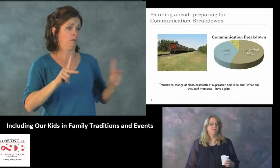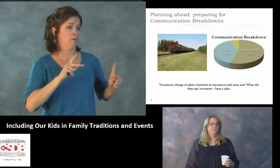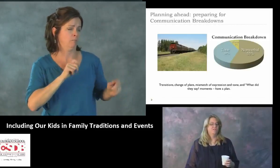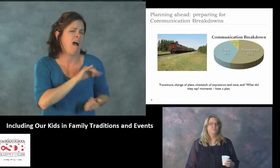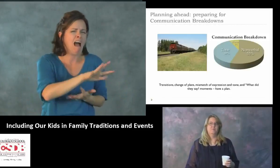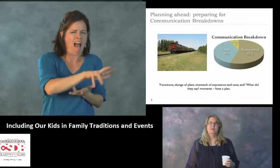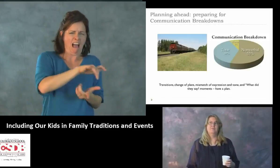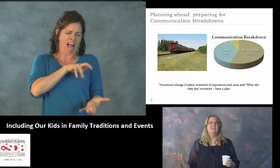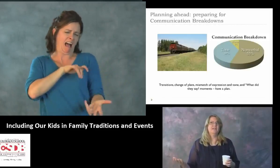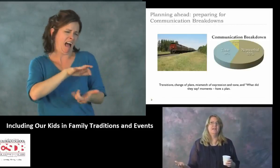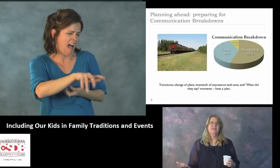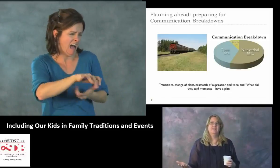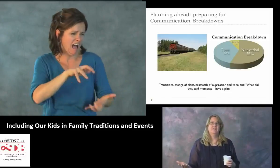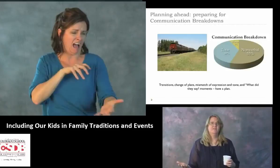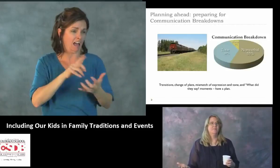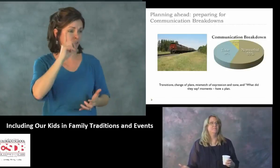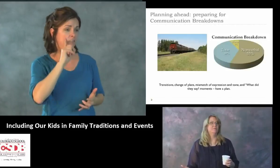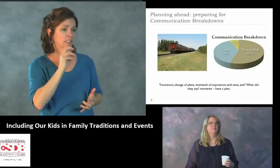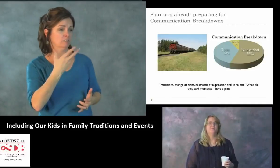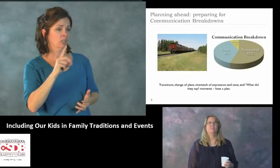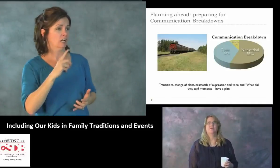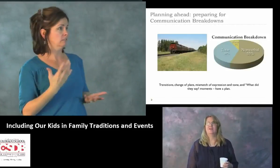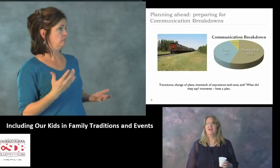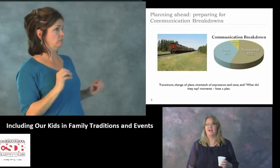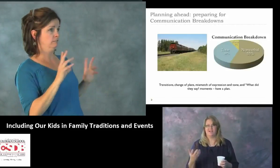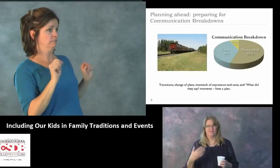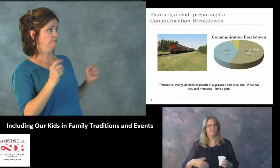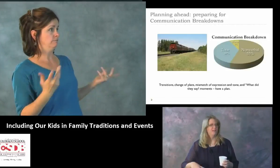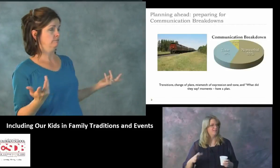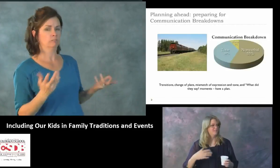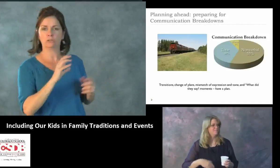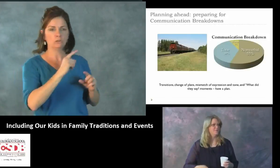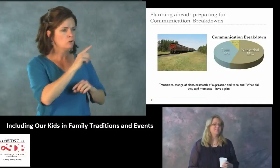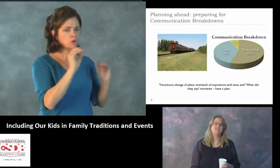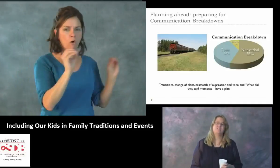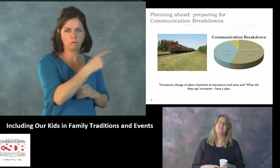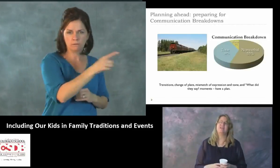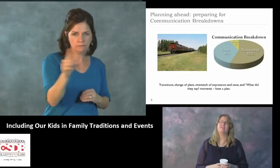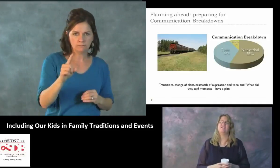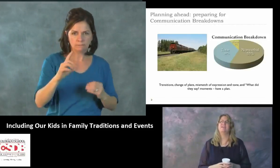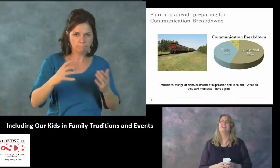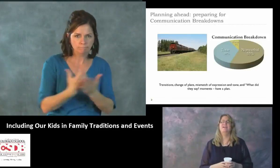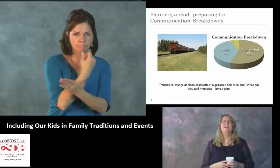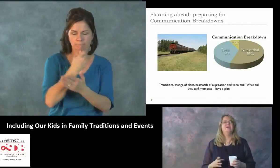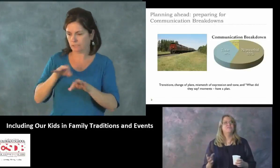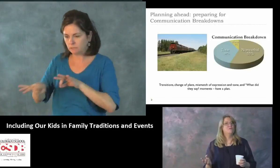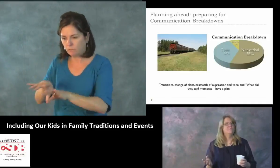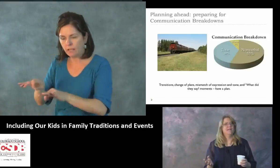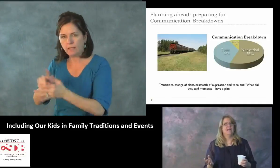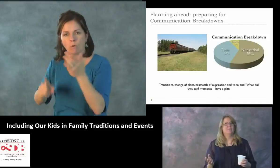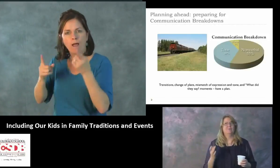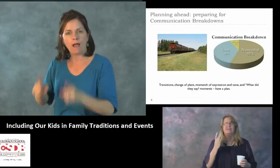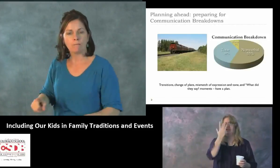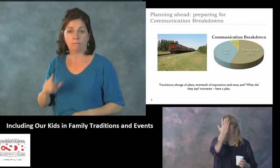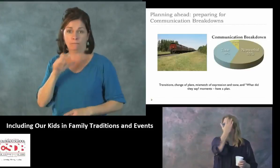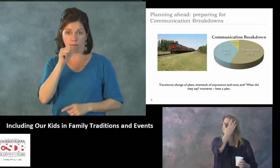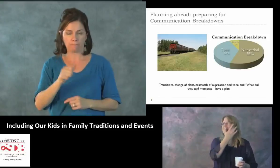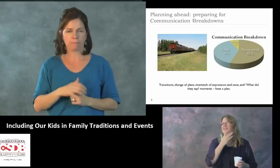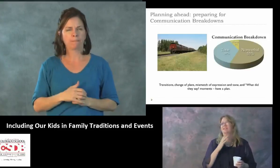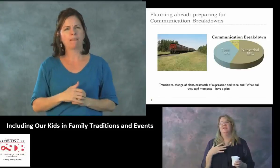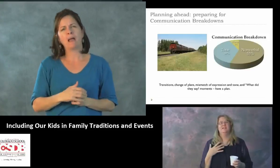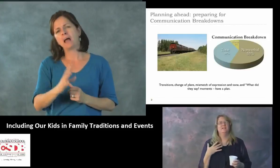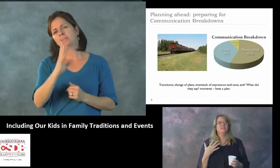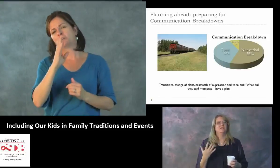I talked to probably 10 people before I got this presentation together, and nobody had a really